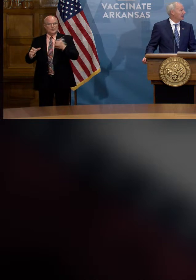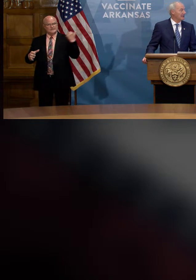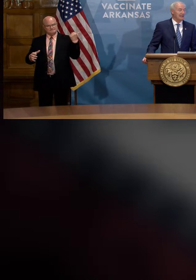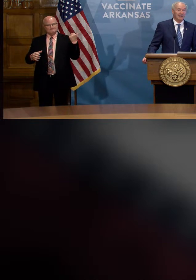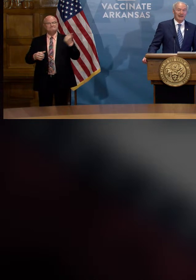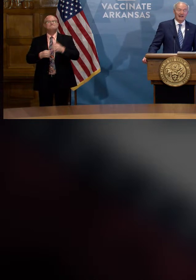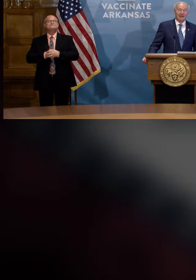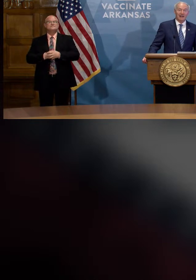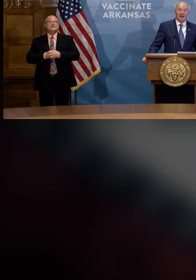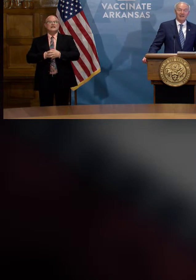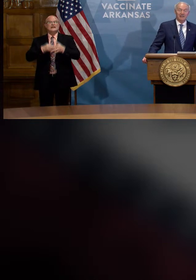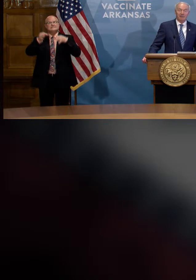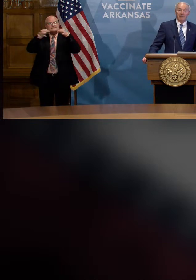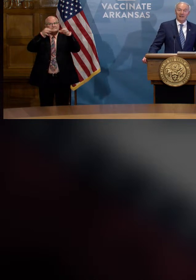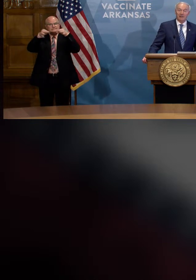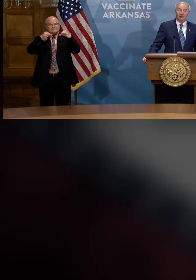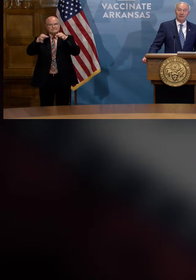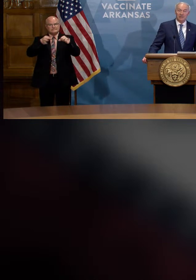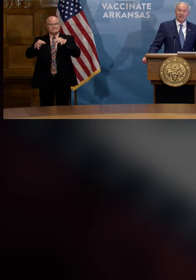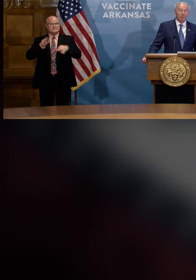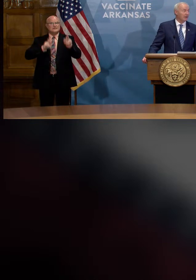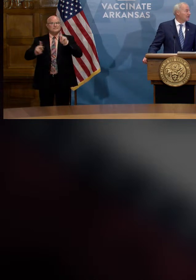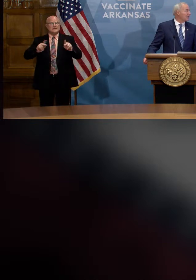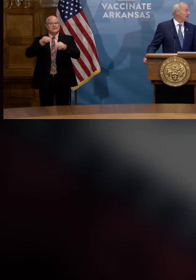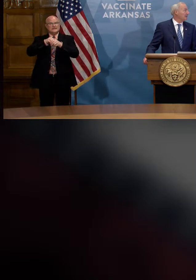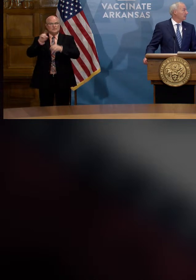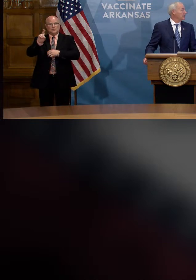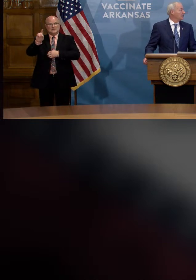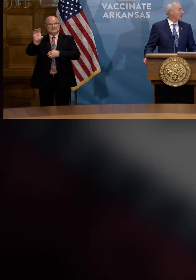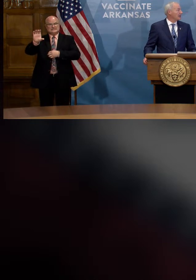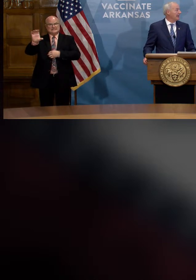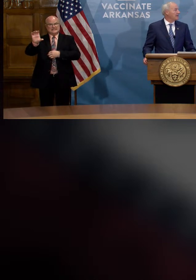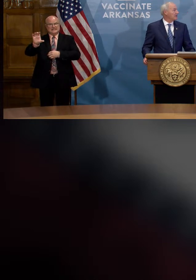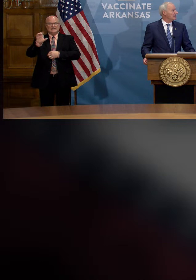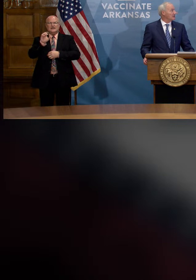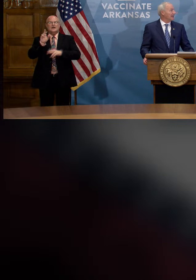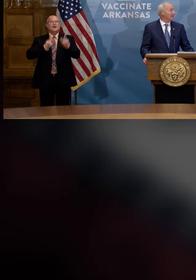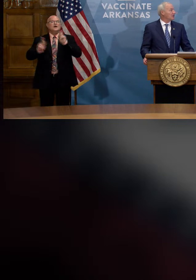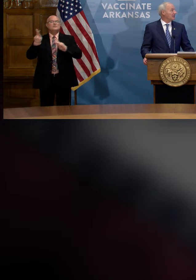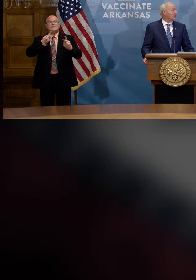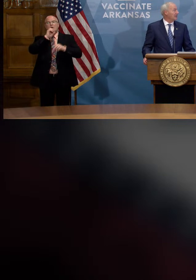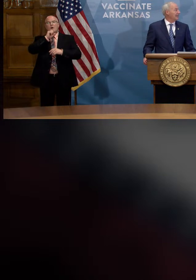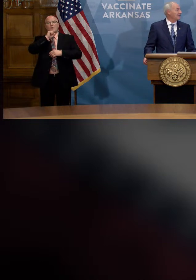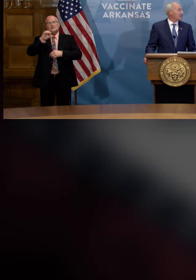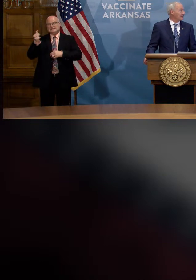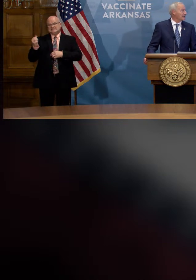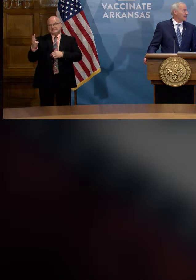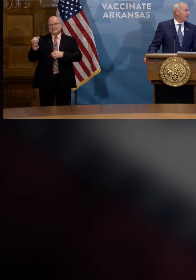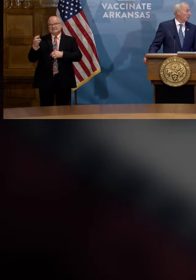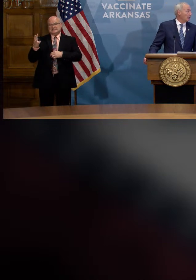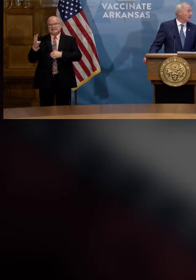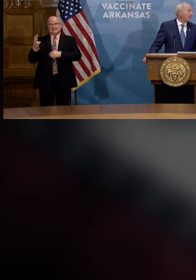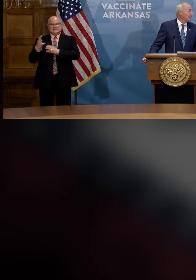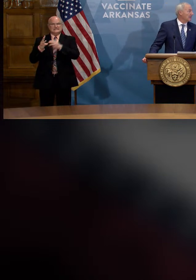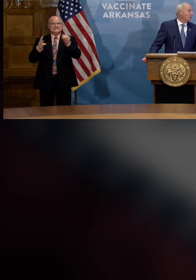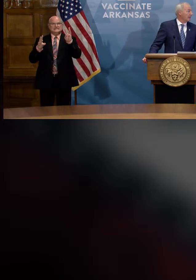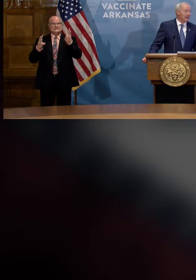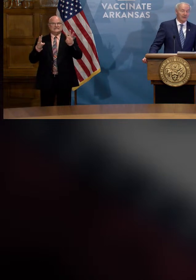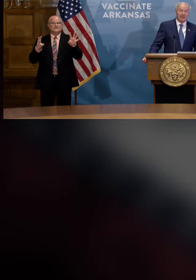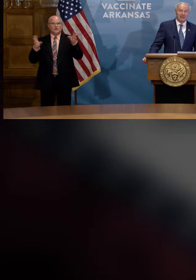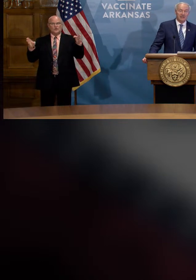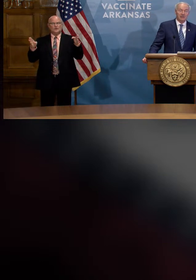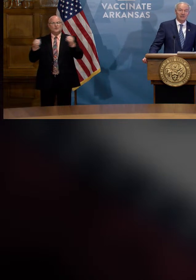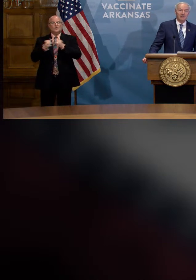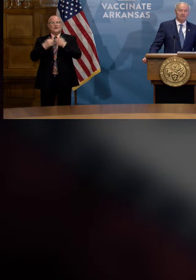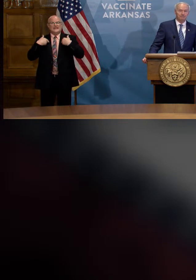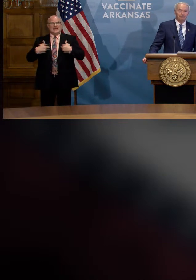up here, that outlines everybody who is in 1C, which is Arkansans age 16 to 64 with